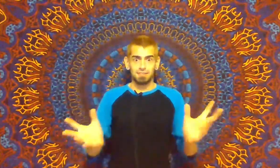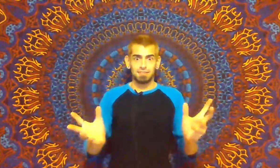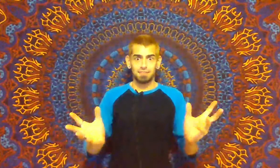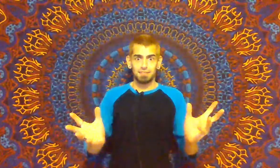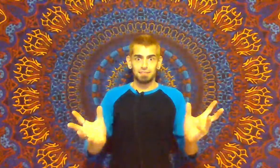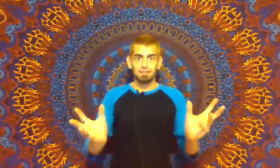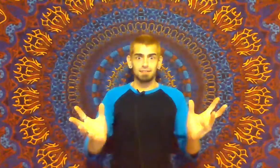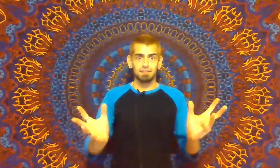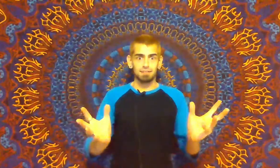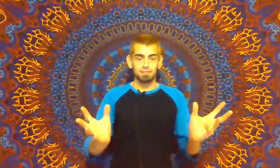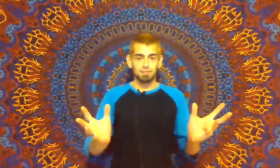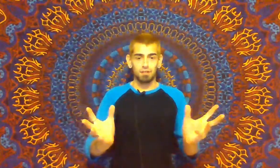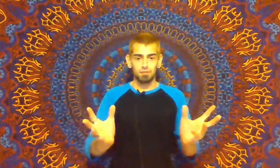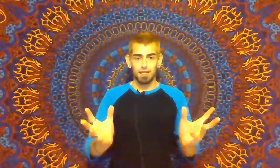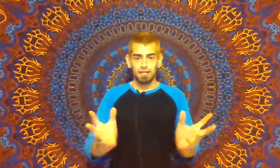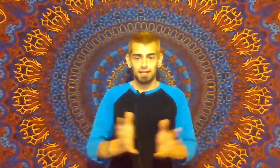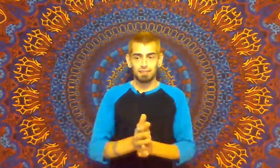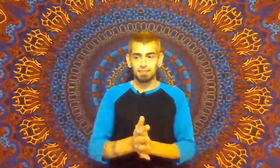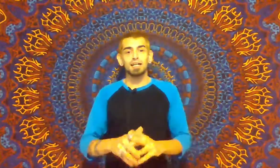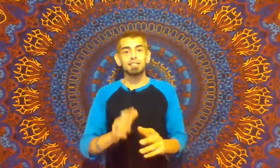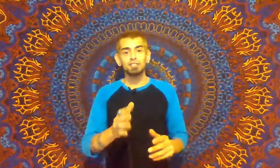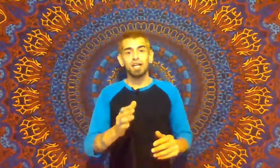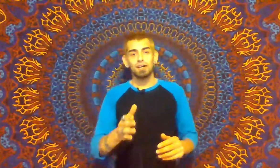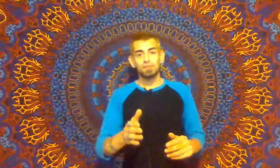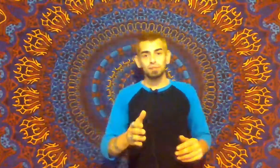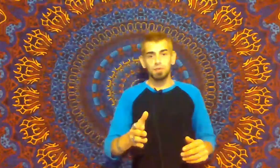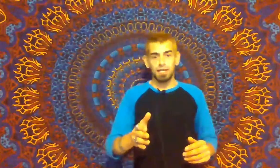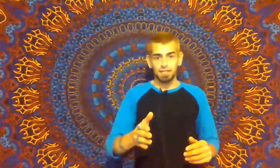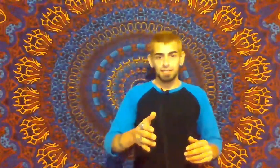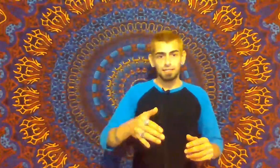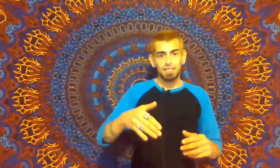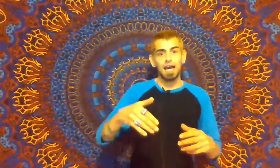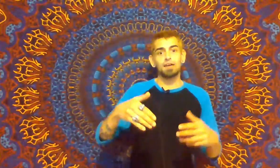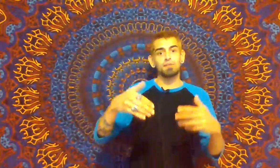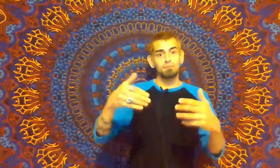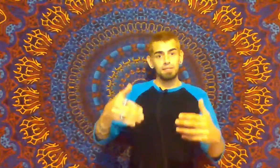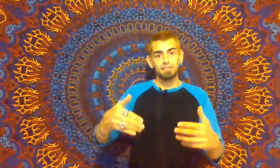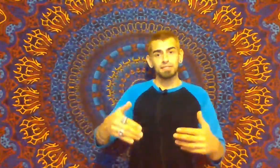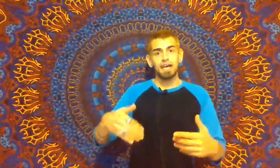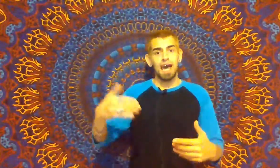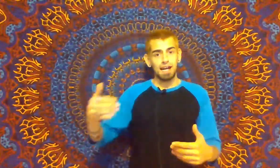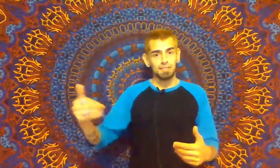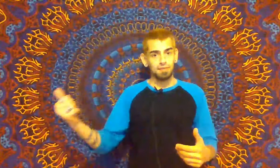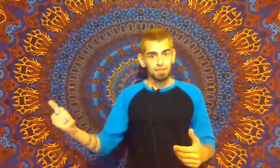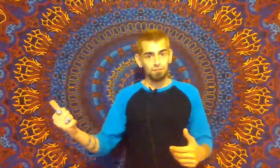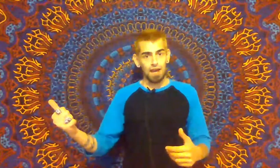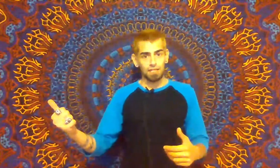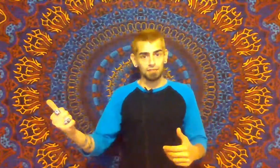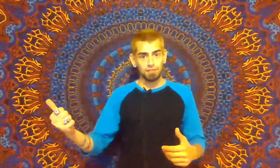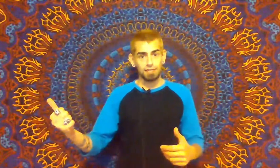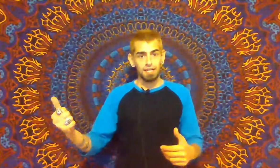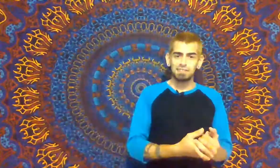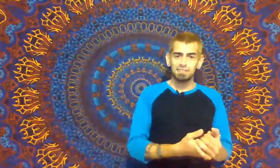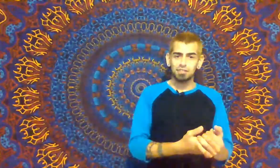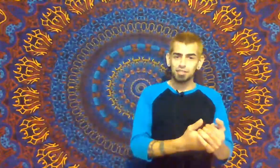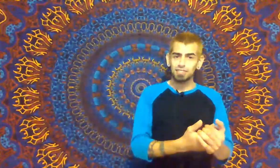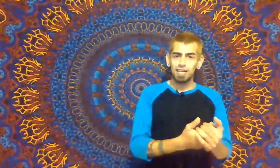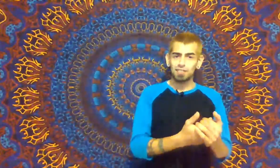it's going to cause total chaos. Anisha had this plan to have Mist activate the factory. Since she's not the